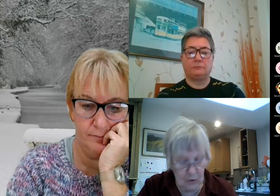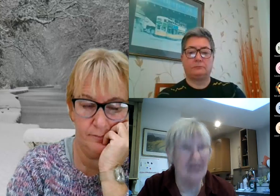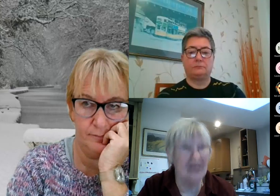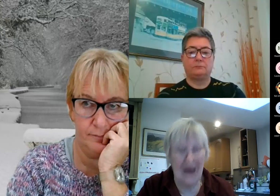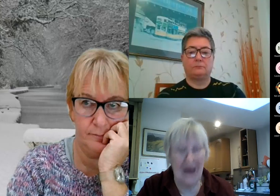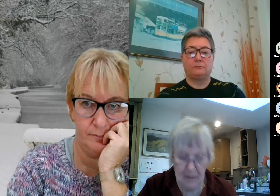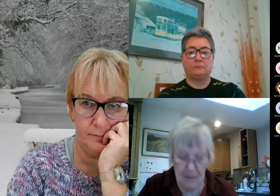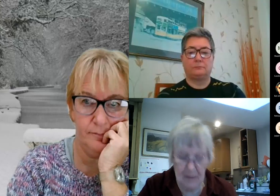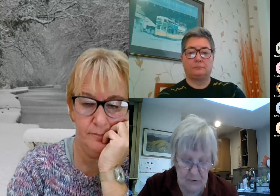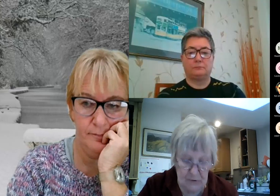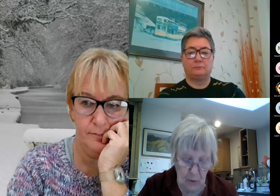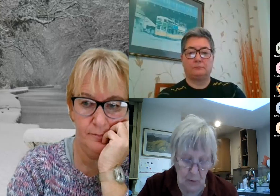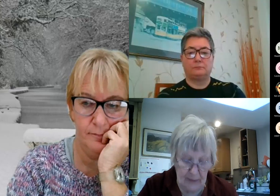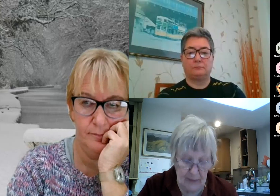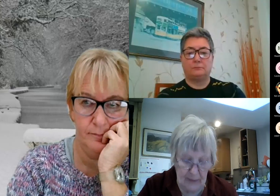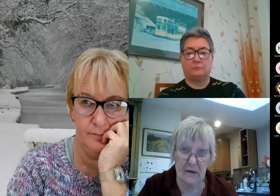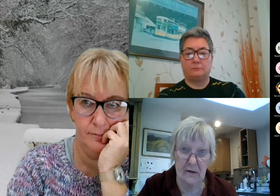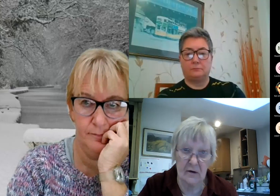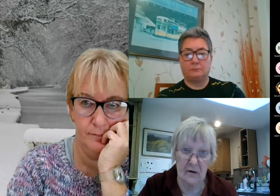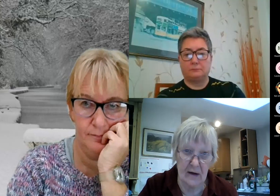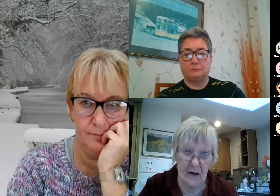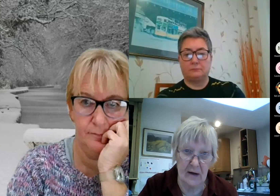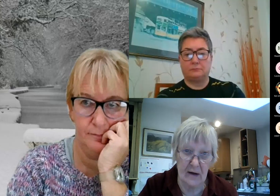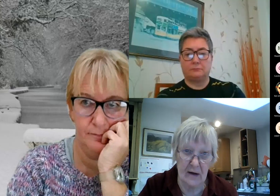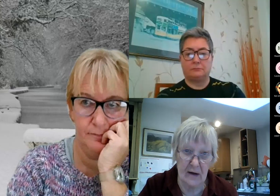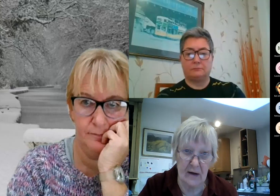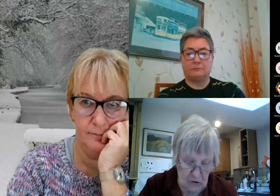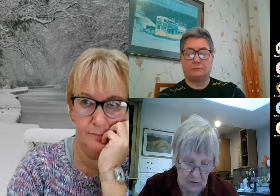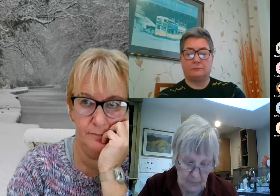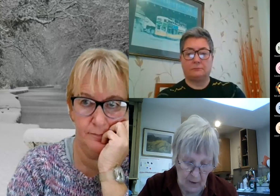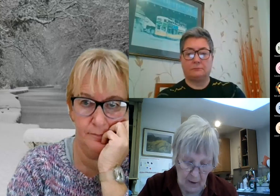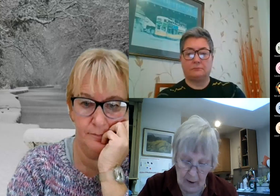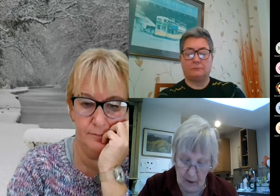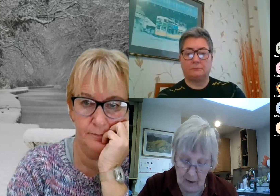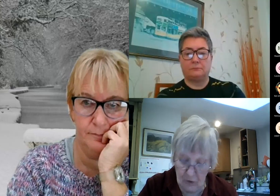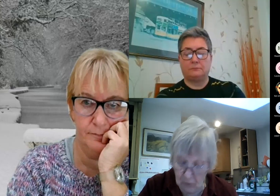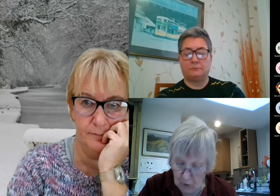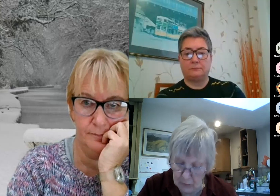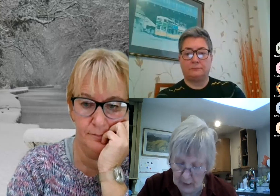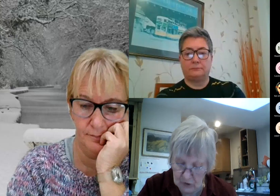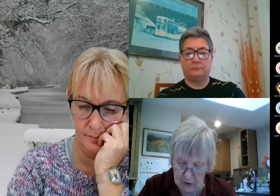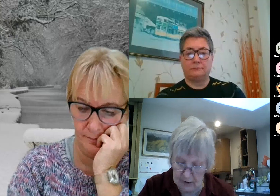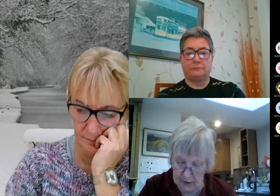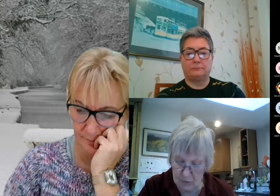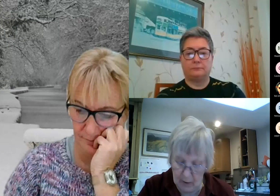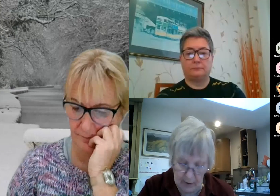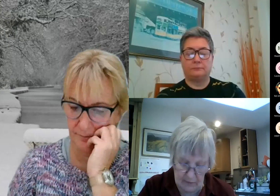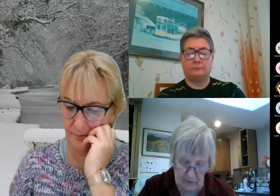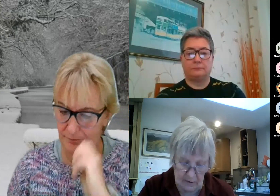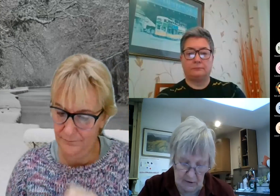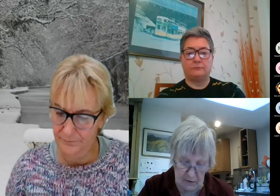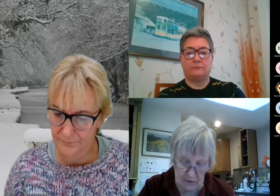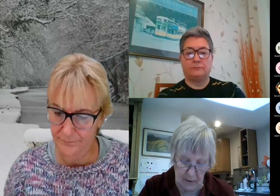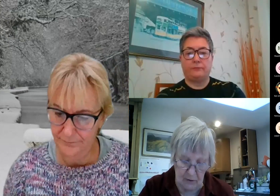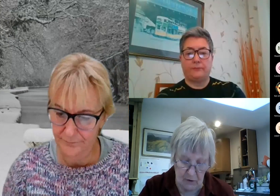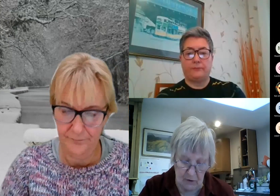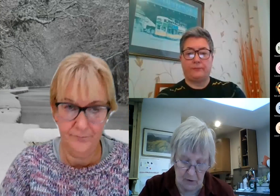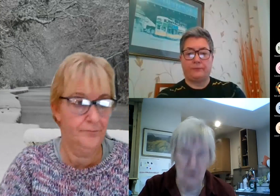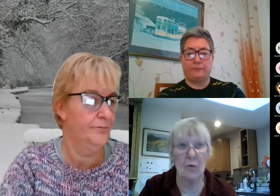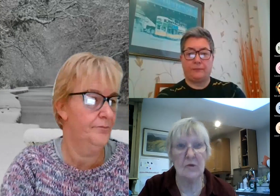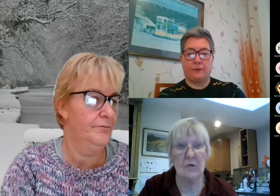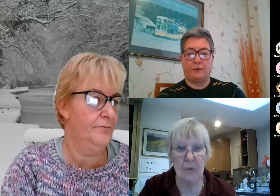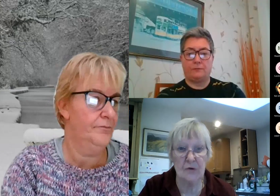how you can expand people's awareness and understanding and information, and your own actually as well, isn't it? It's